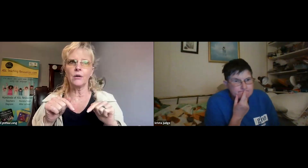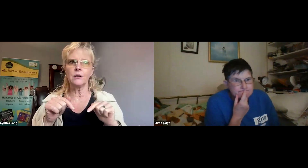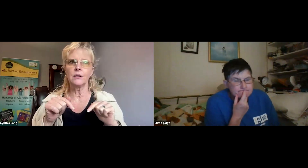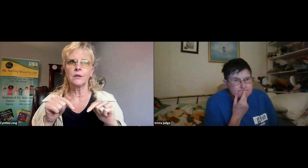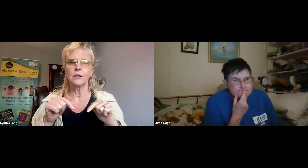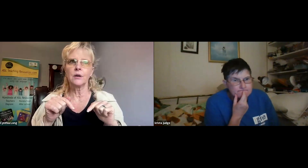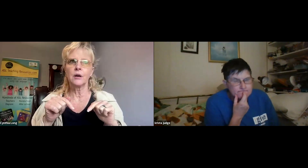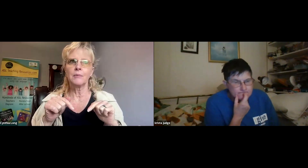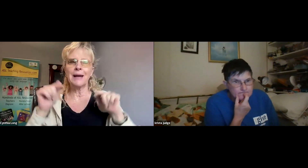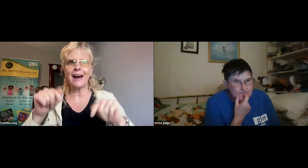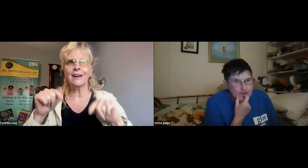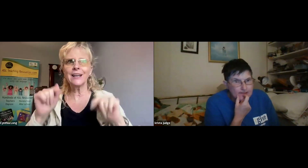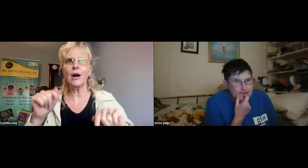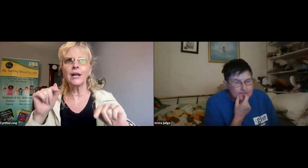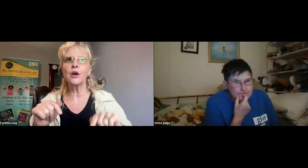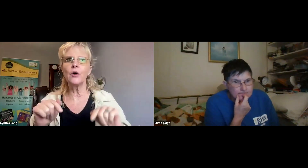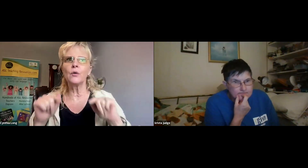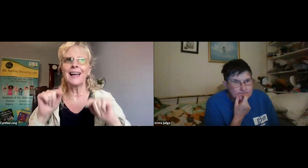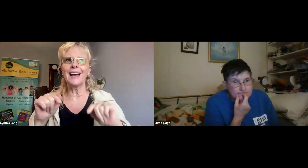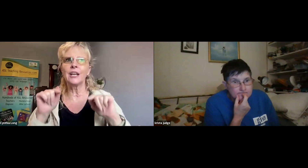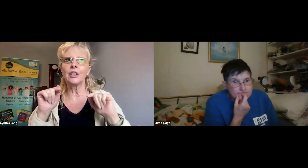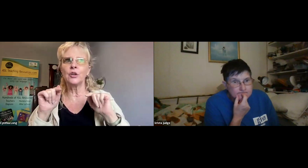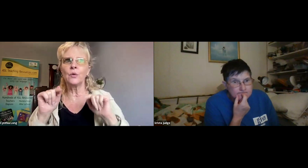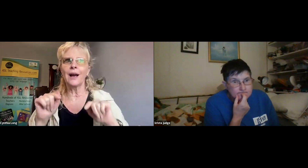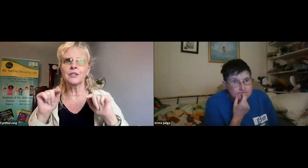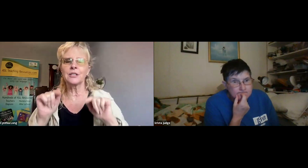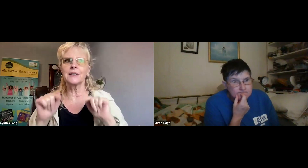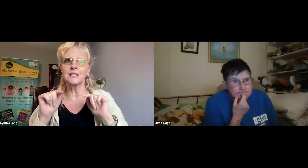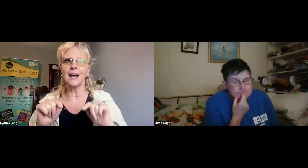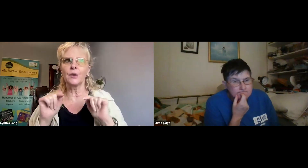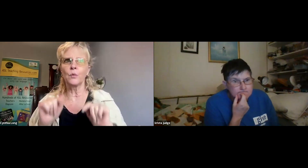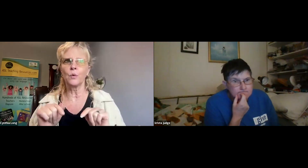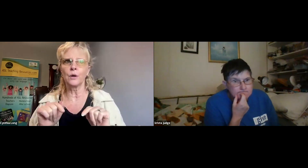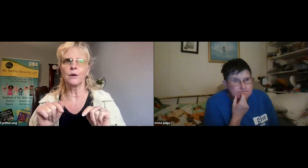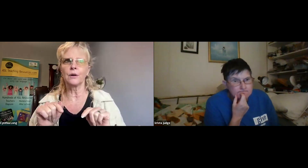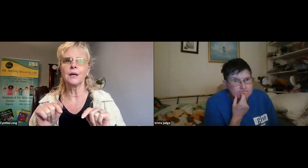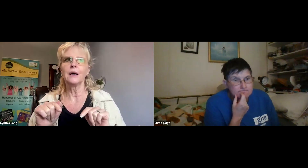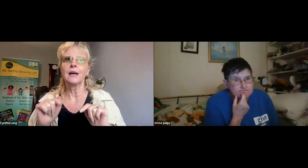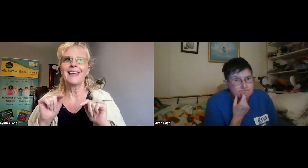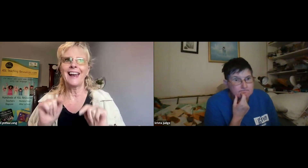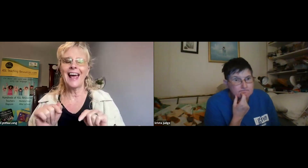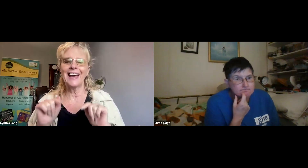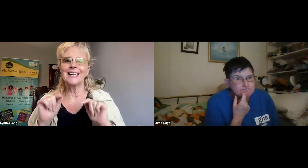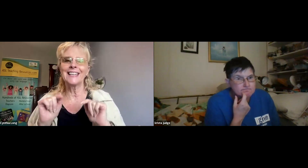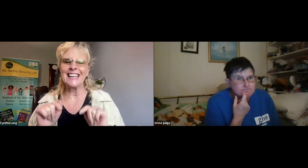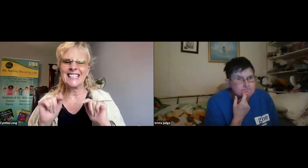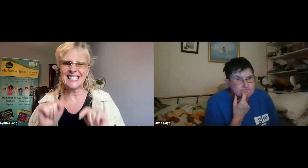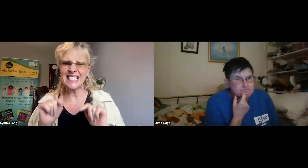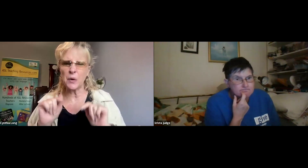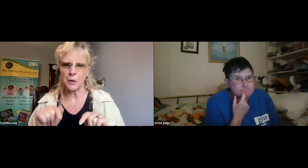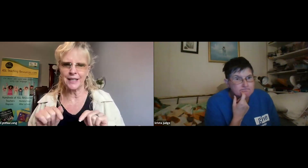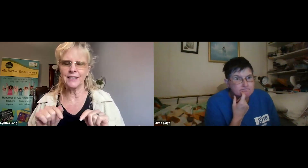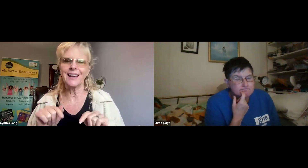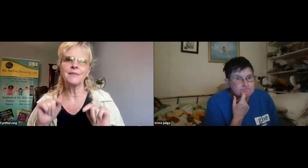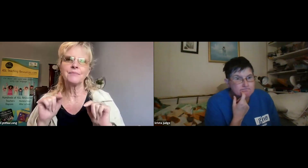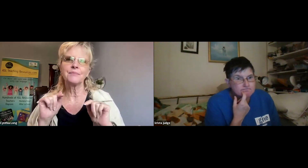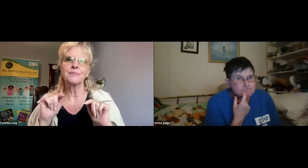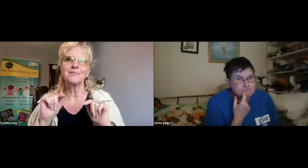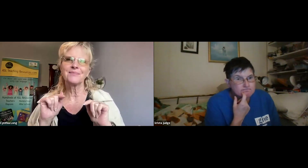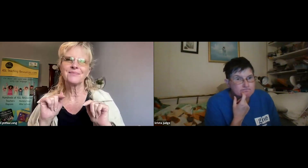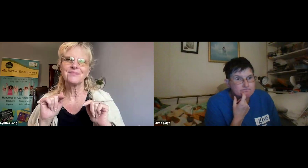right now? But how did I know that you actually signed a word that had an ED on